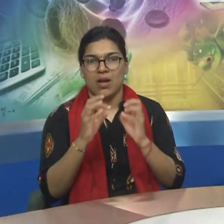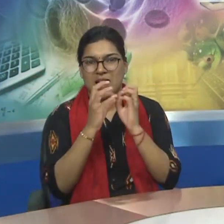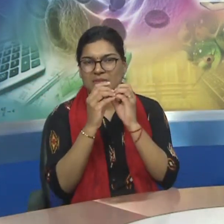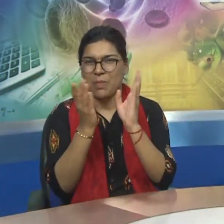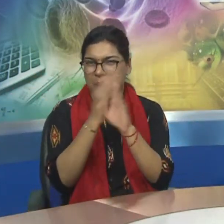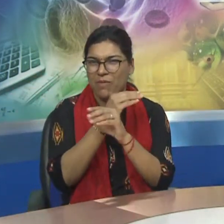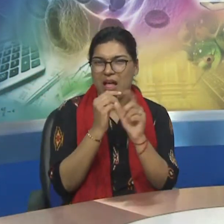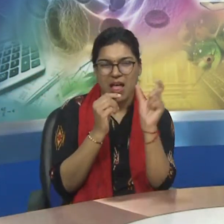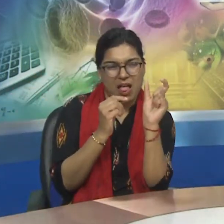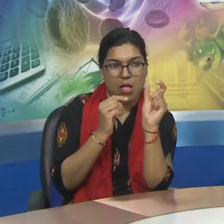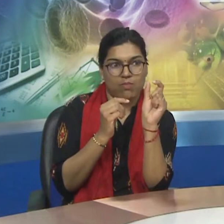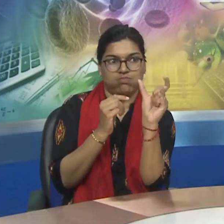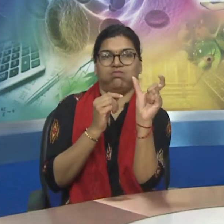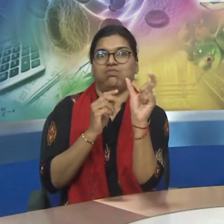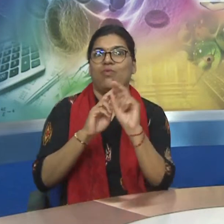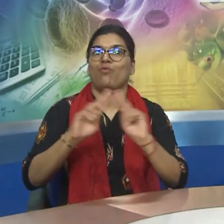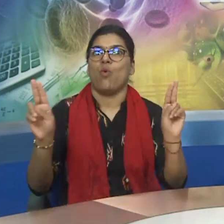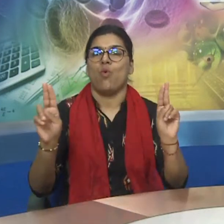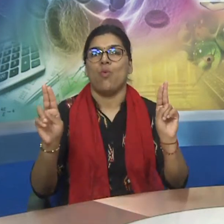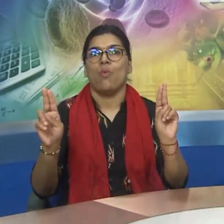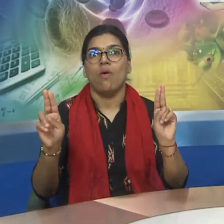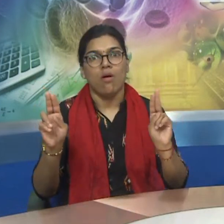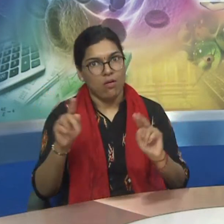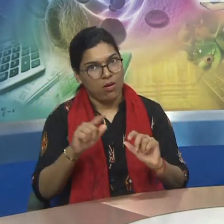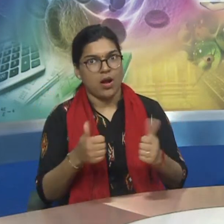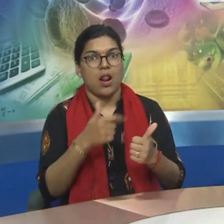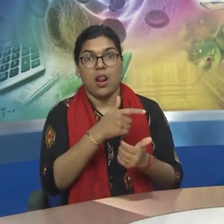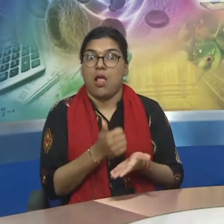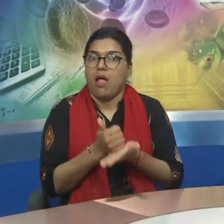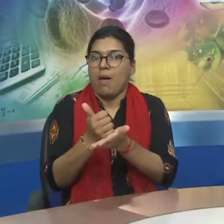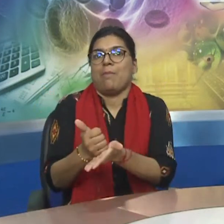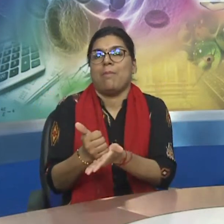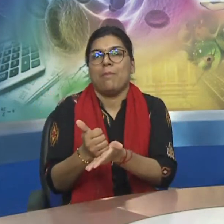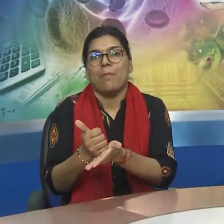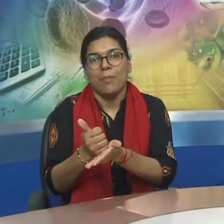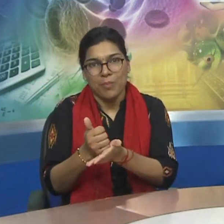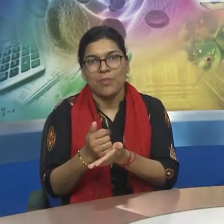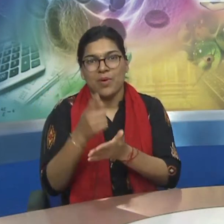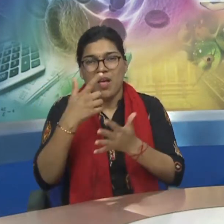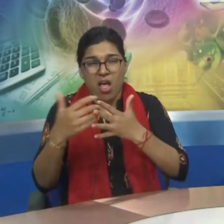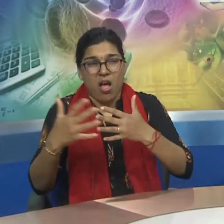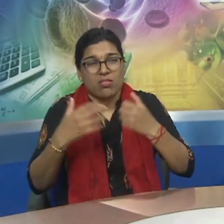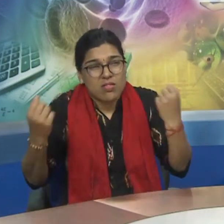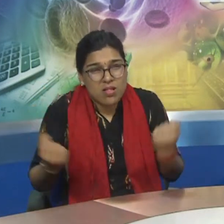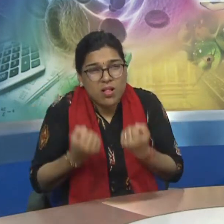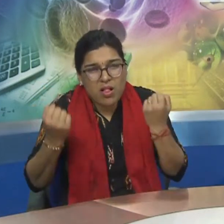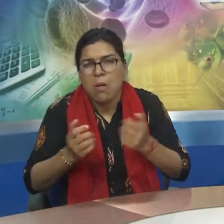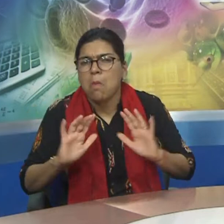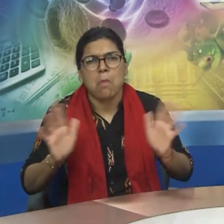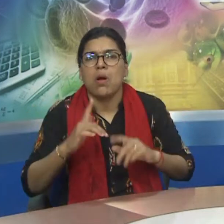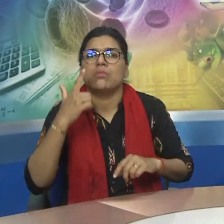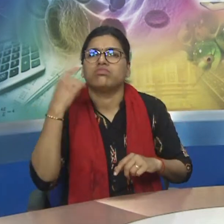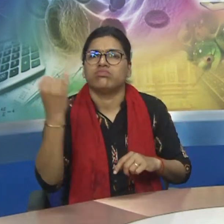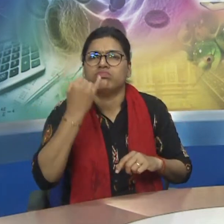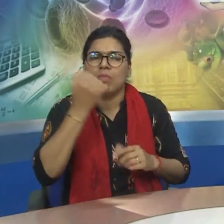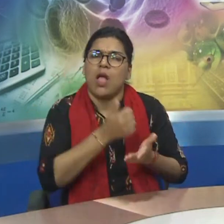also we found the places where NIOS was written. Now if you want to replace that word with a new